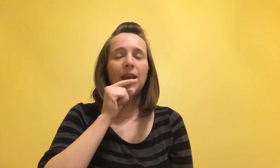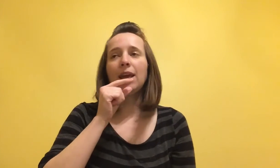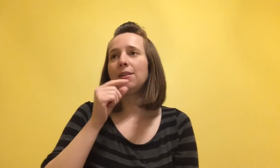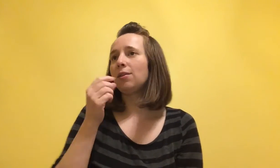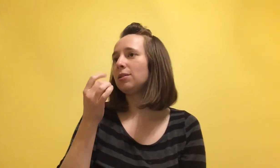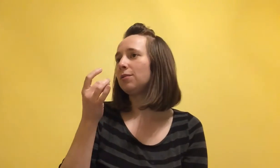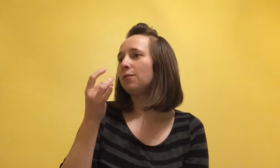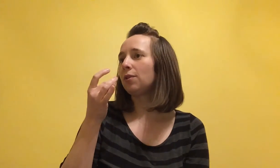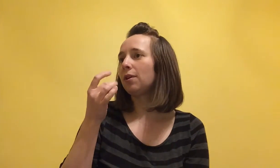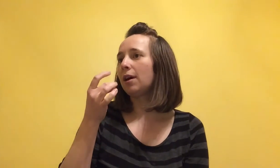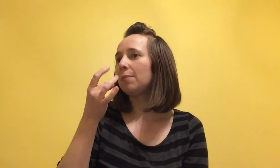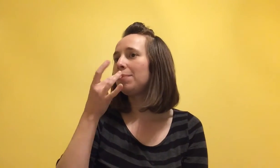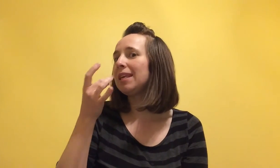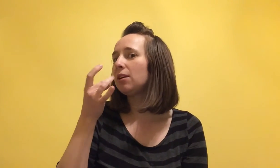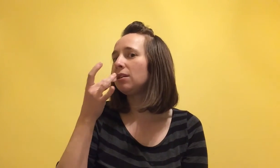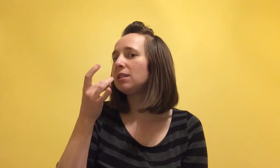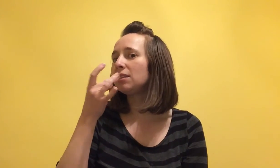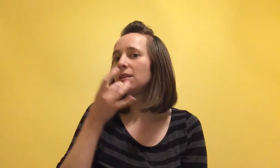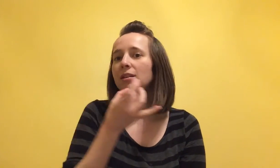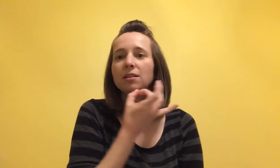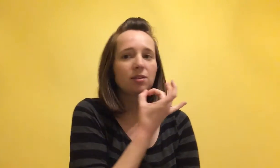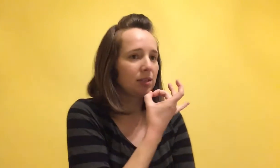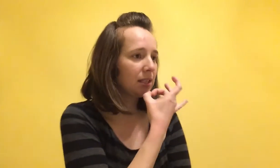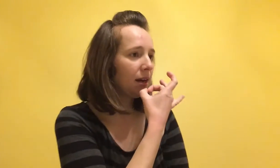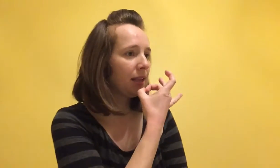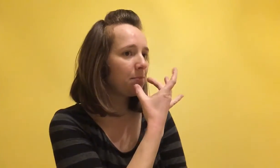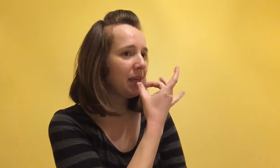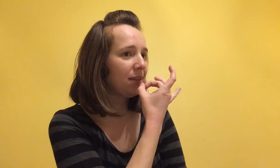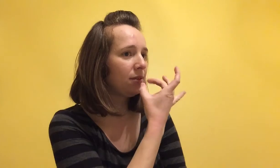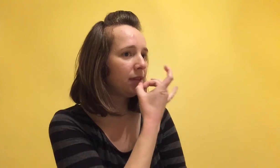and also for pills. So it's kind of like pill,